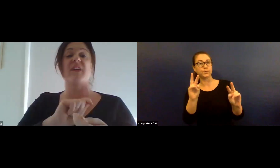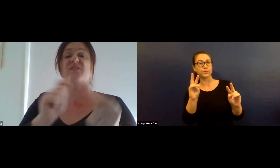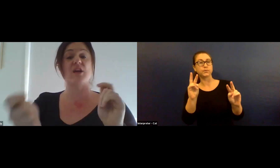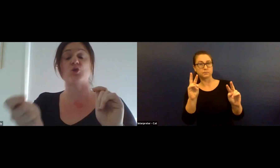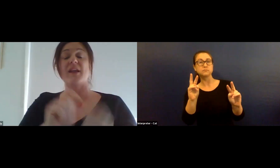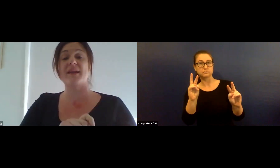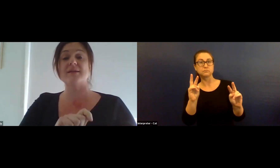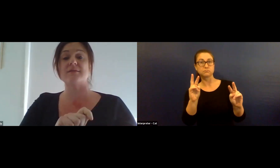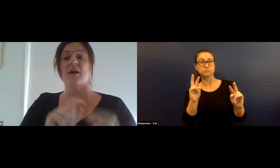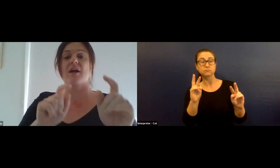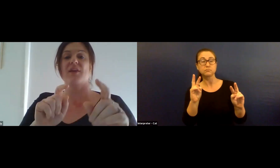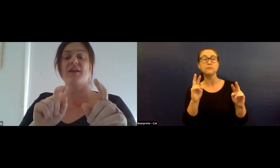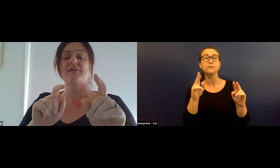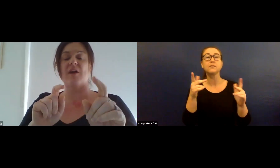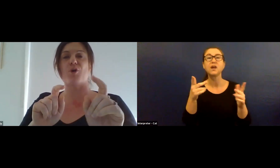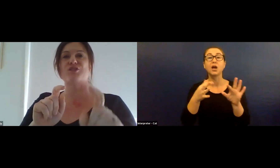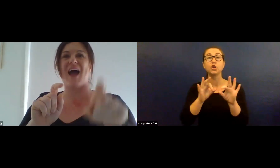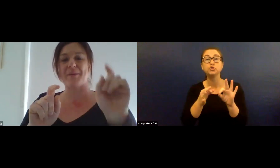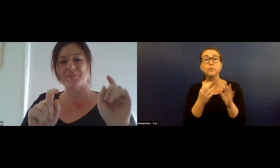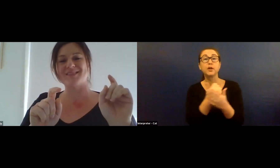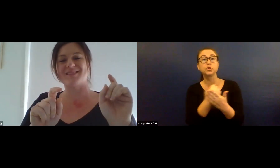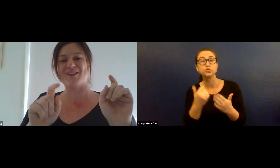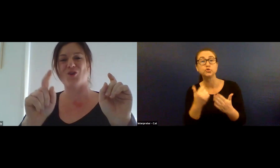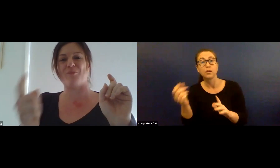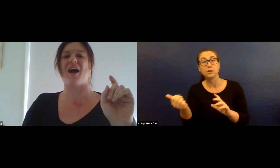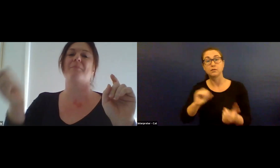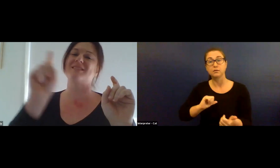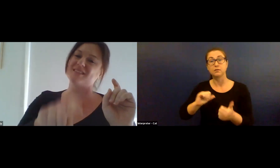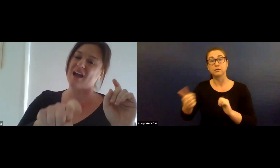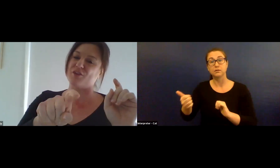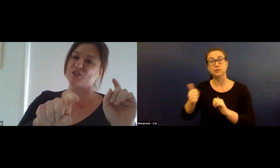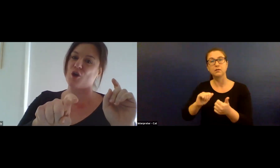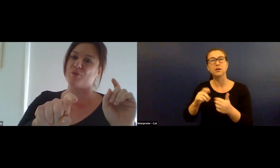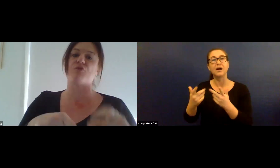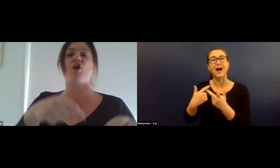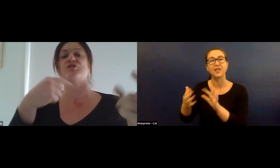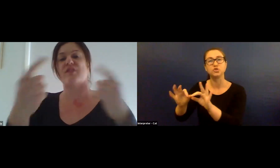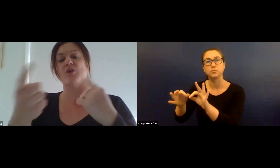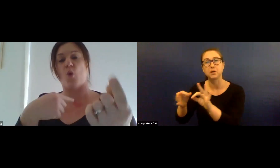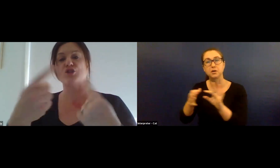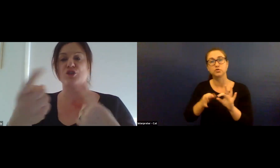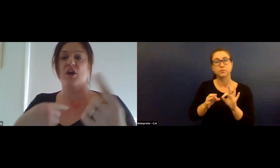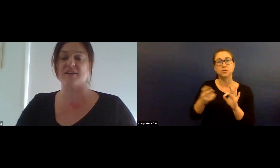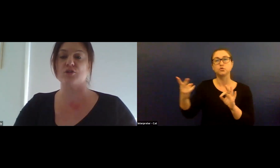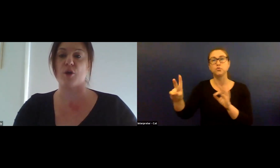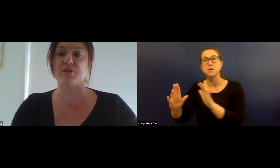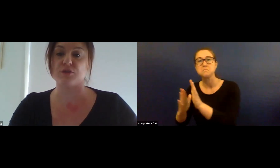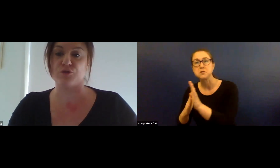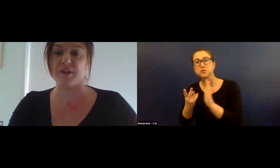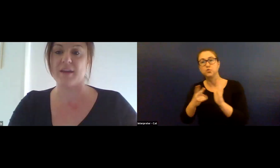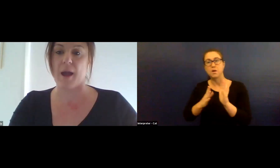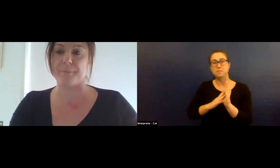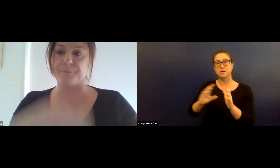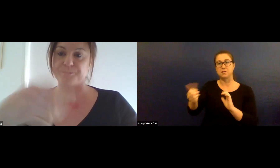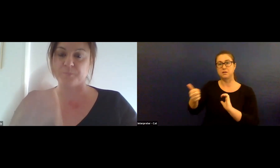every 15-20 minutes, the deaf person unpins that interpreter and pins the other interpreter on, so they can watch the interpreters